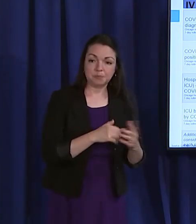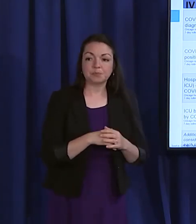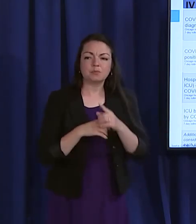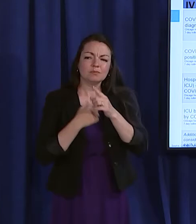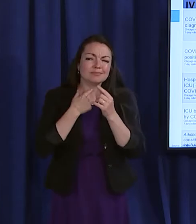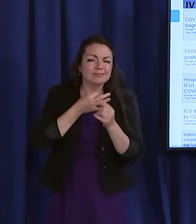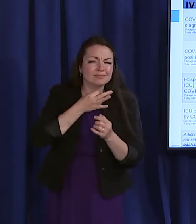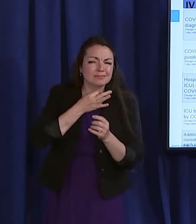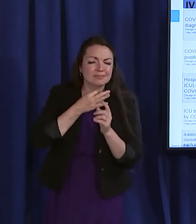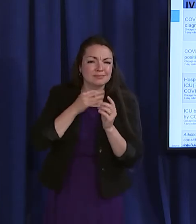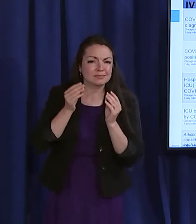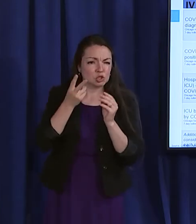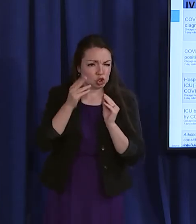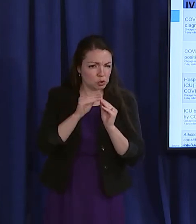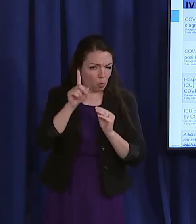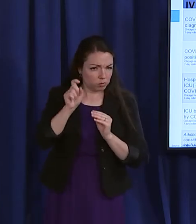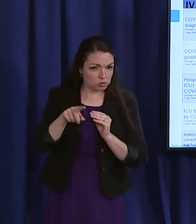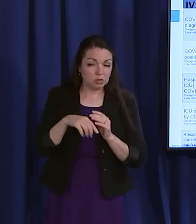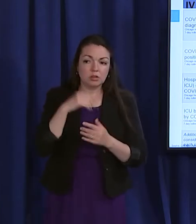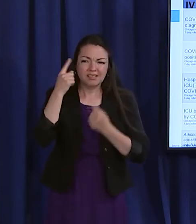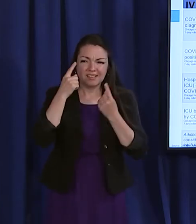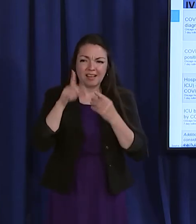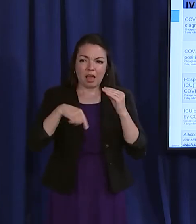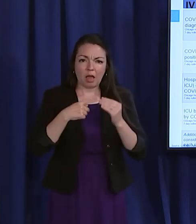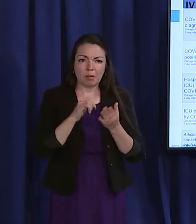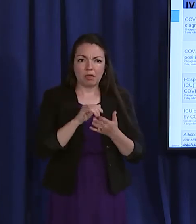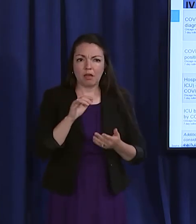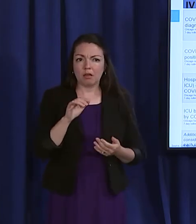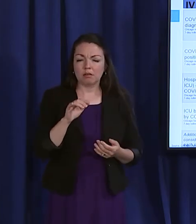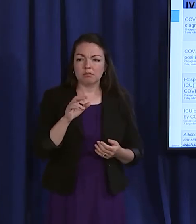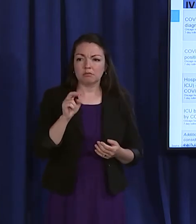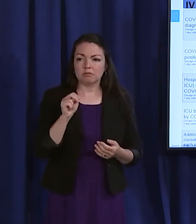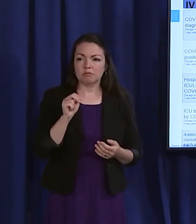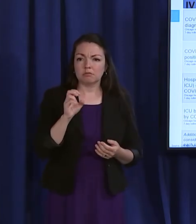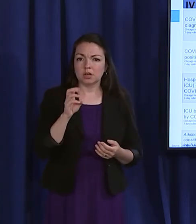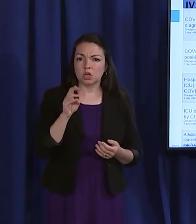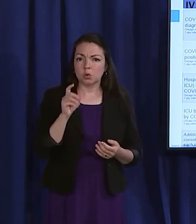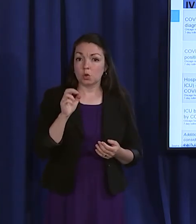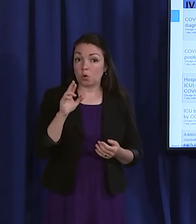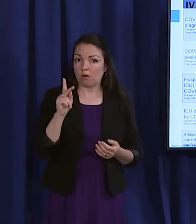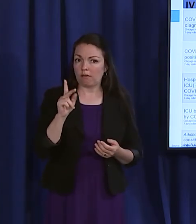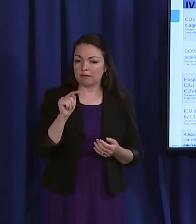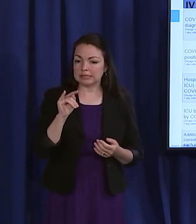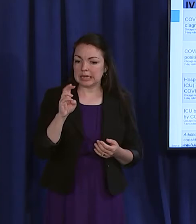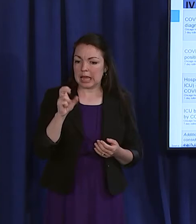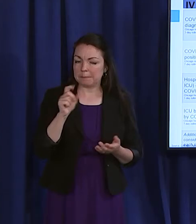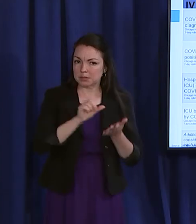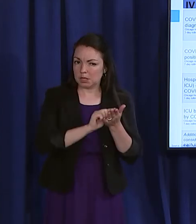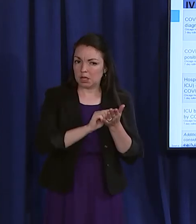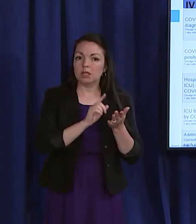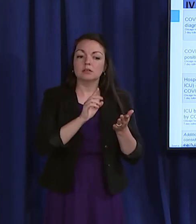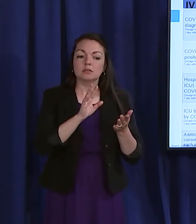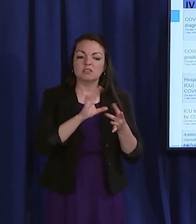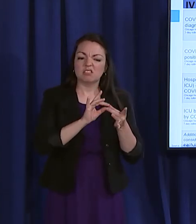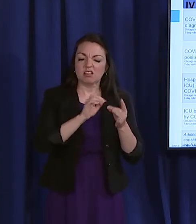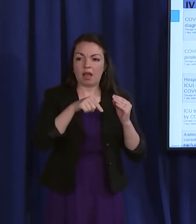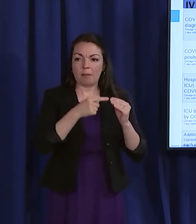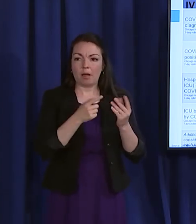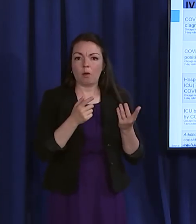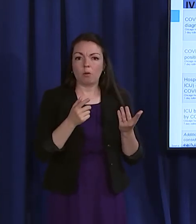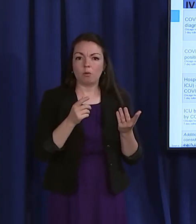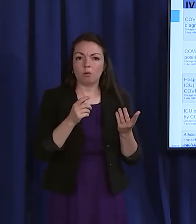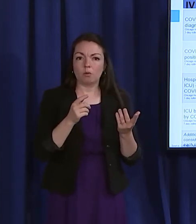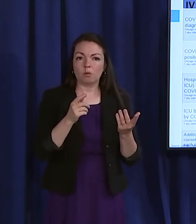Have you spoken publicly about, the New York Times had that report, I think, at the beginning of the month about the fact that we're no longer thinking, or epidemiologists aren't really